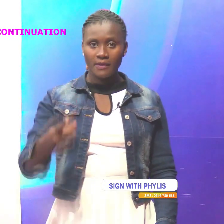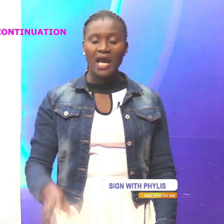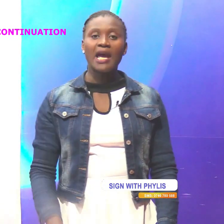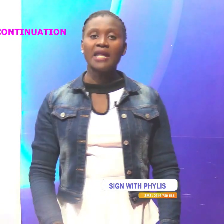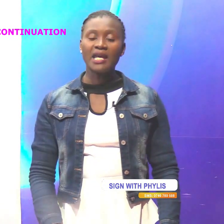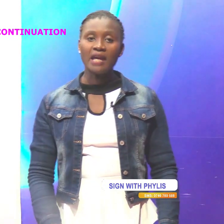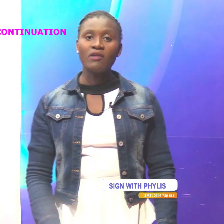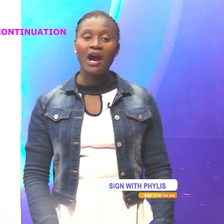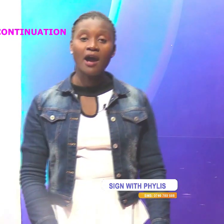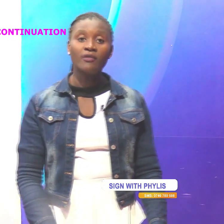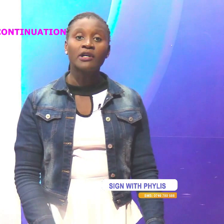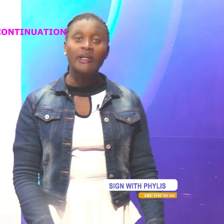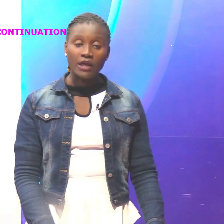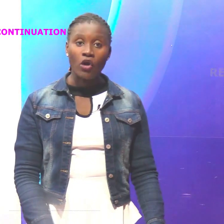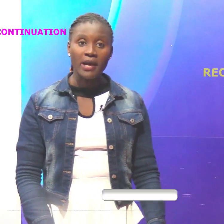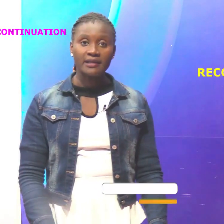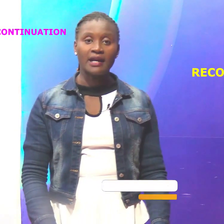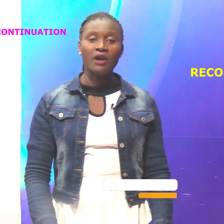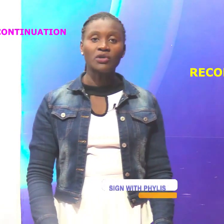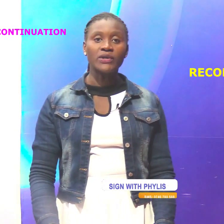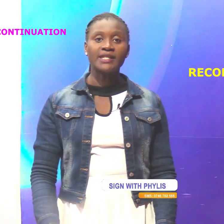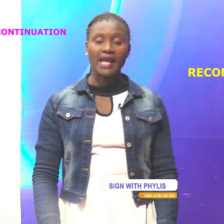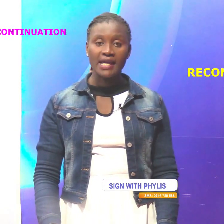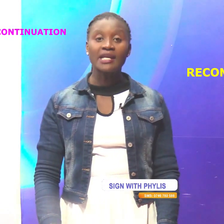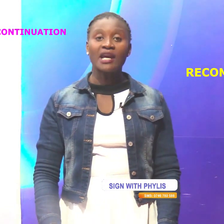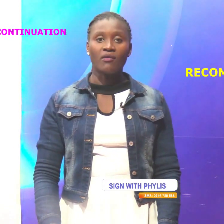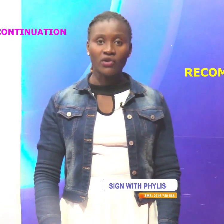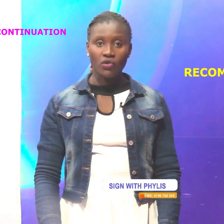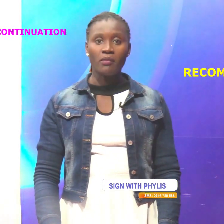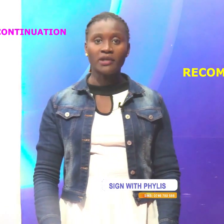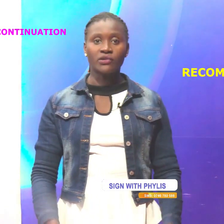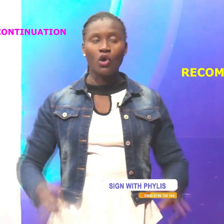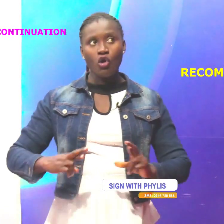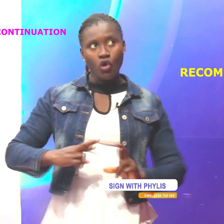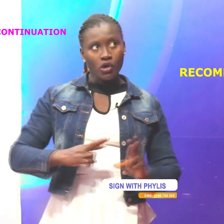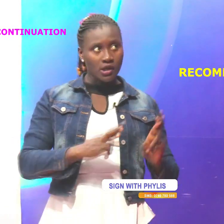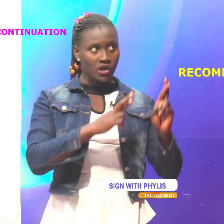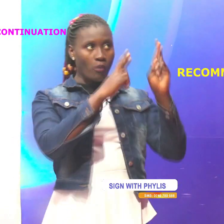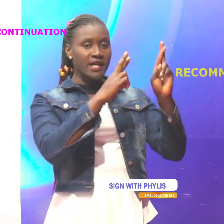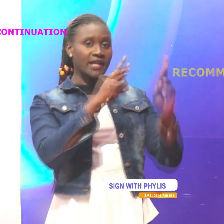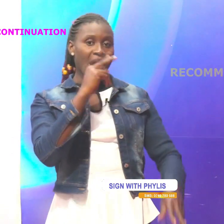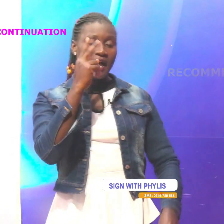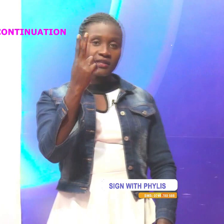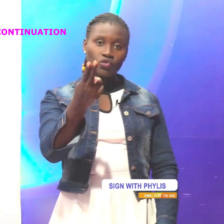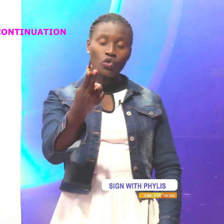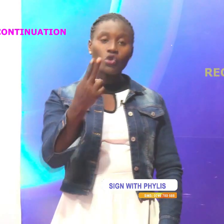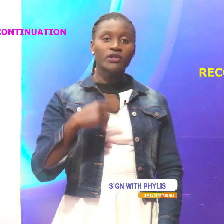And then we have recommend. How do we sign recommend? So, recommend has two